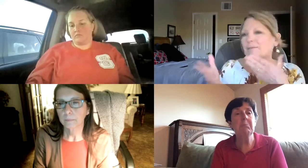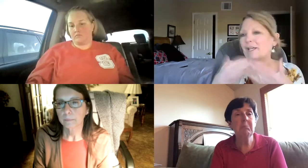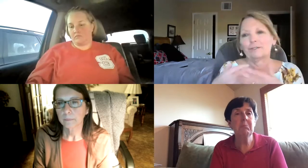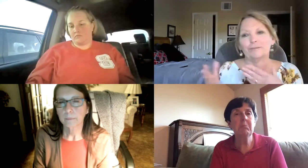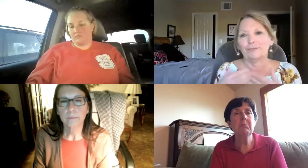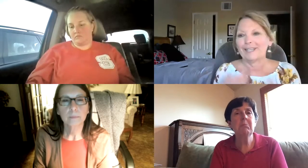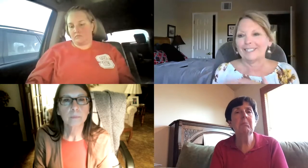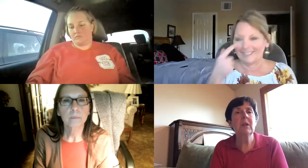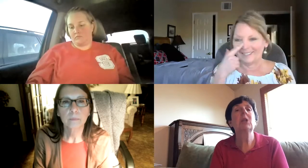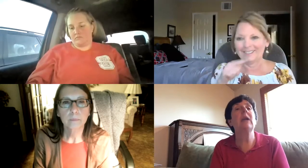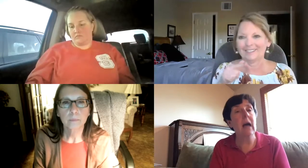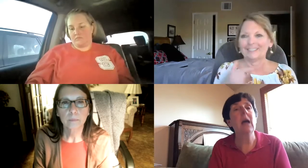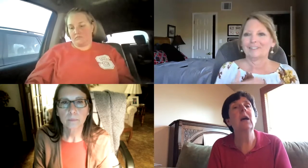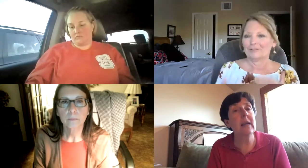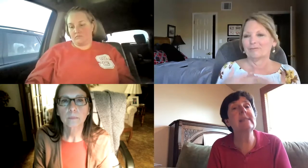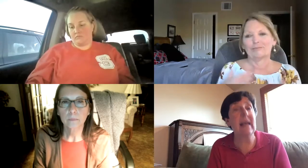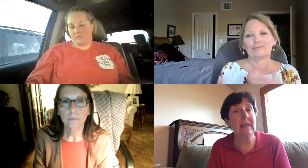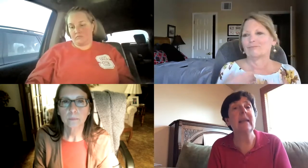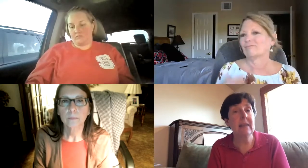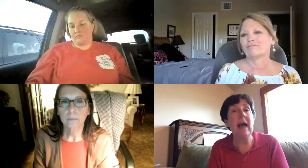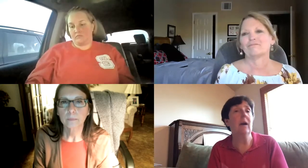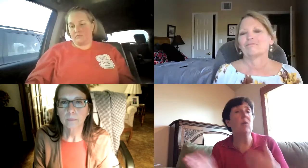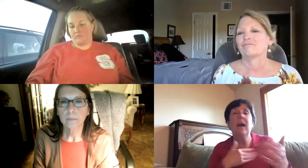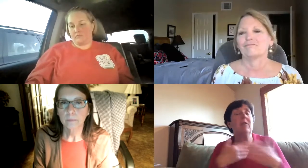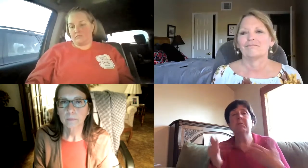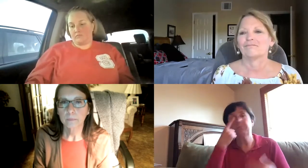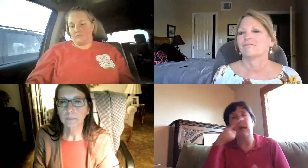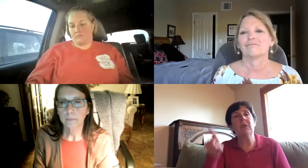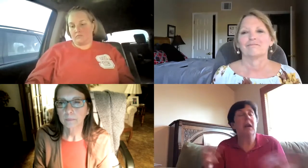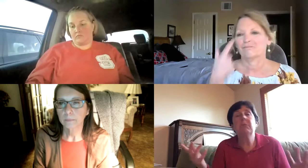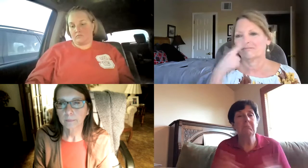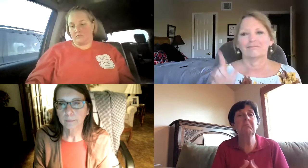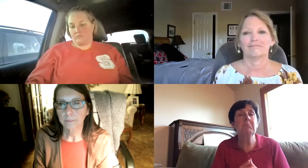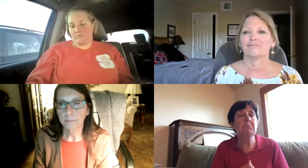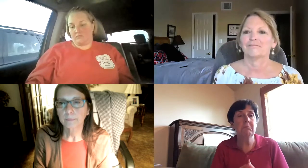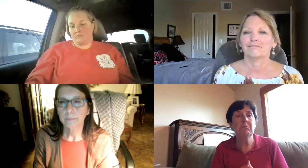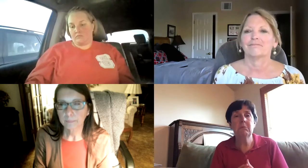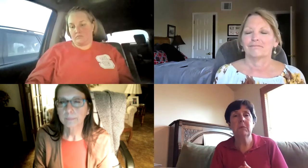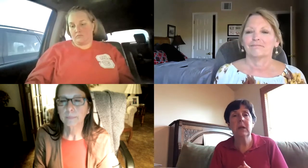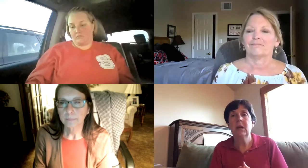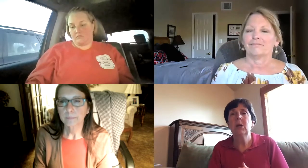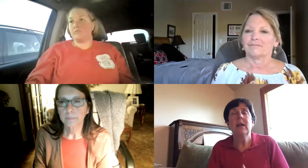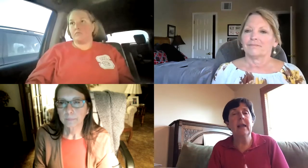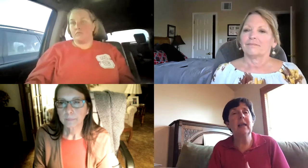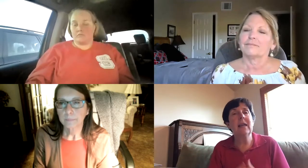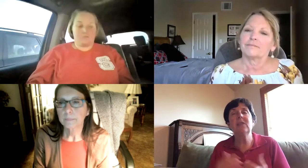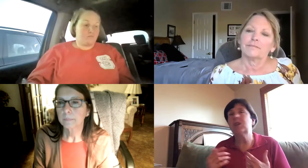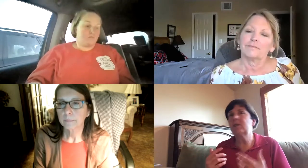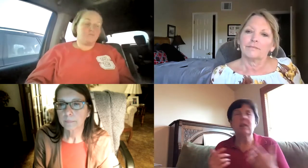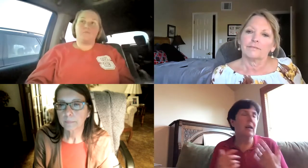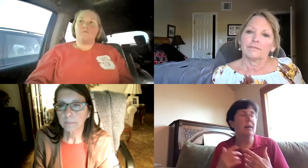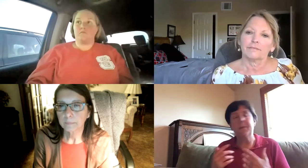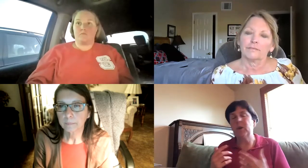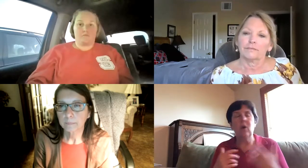It doesn't matter. Right? Yeah, exactly. Yeah, whatever. I don't care. Mm-hmm. And again,